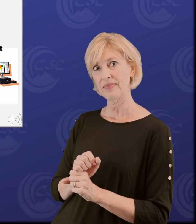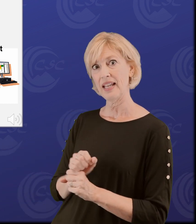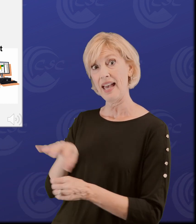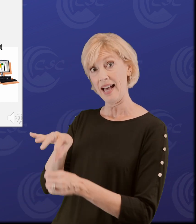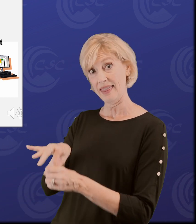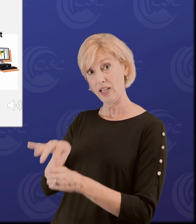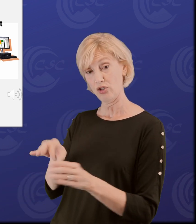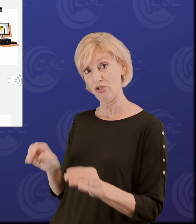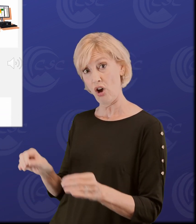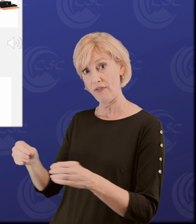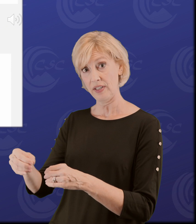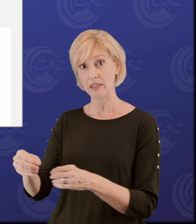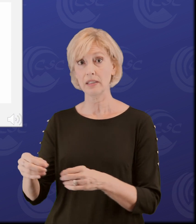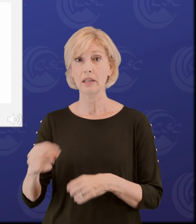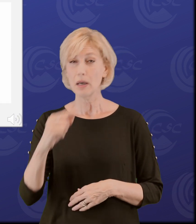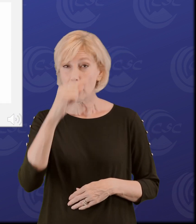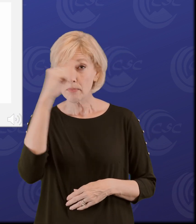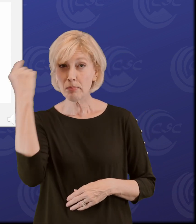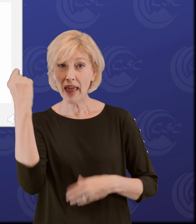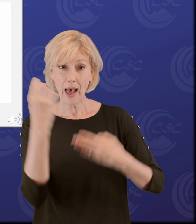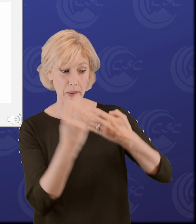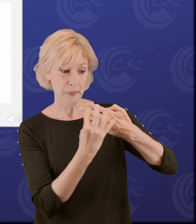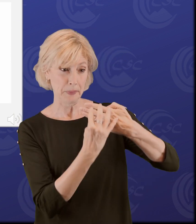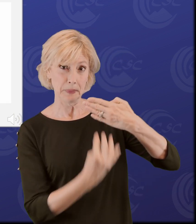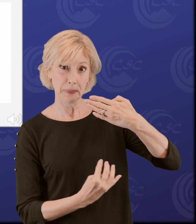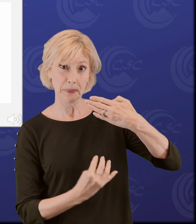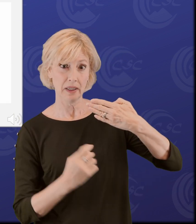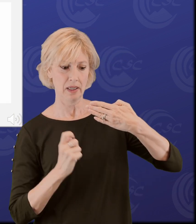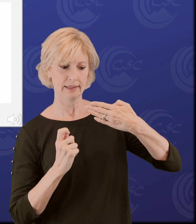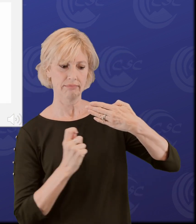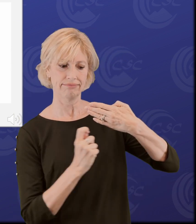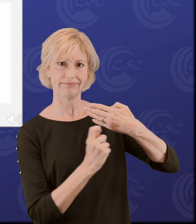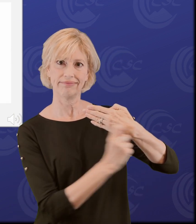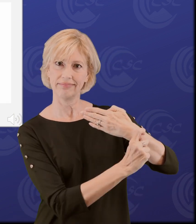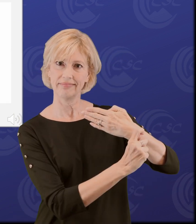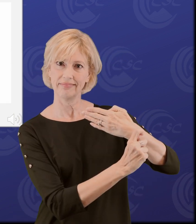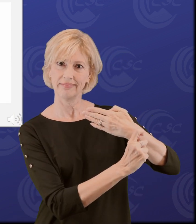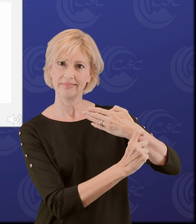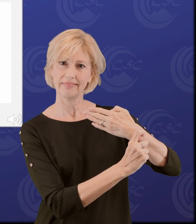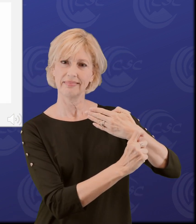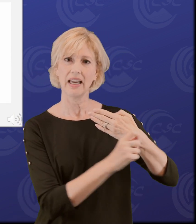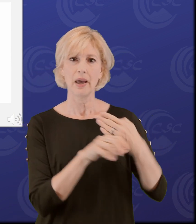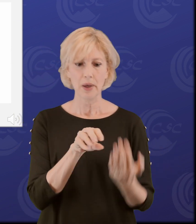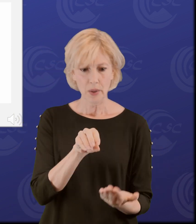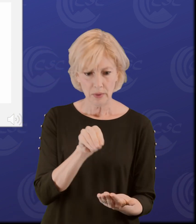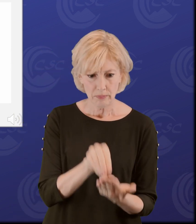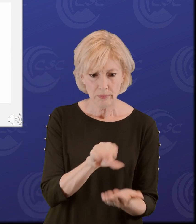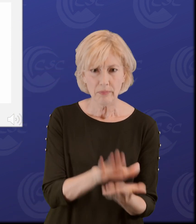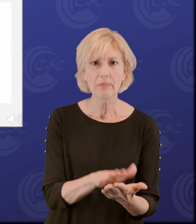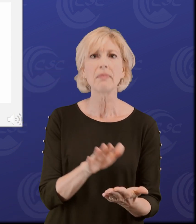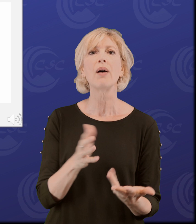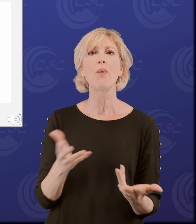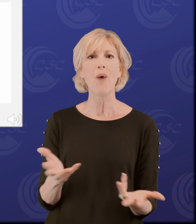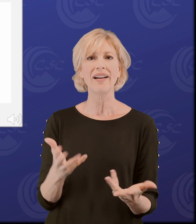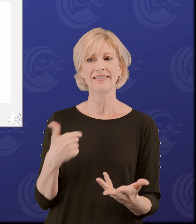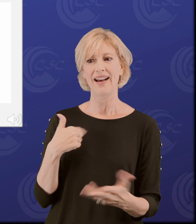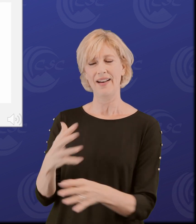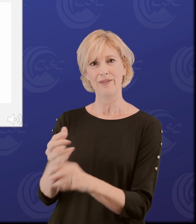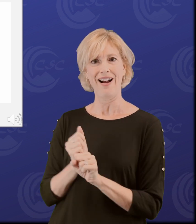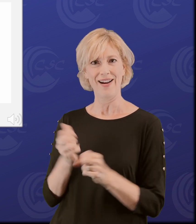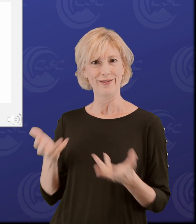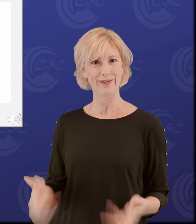Once your ballot packet arrives back to the elections office, the barcode on the return envelope is scanned, which records that it has been